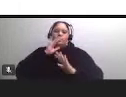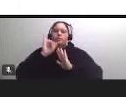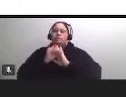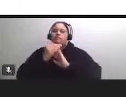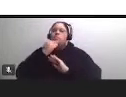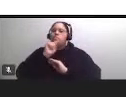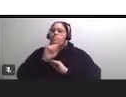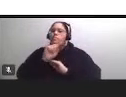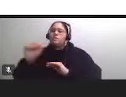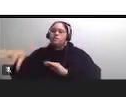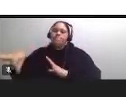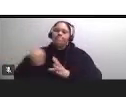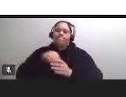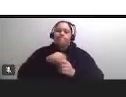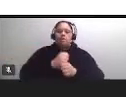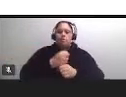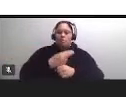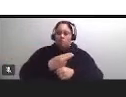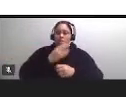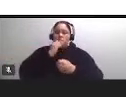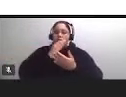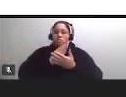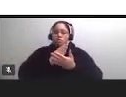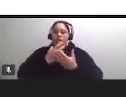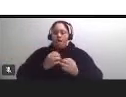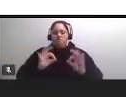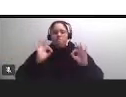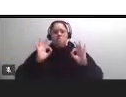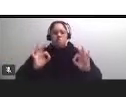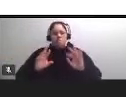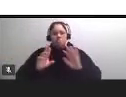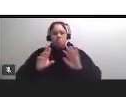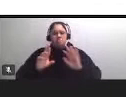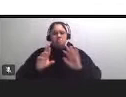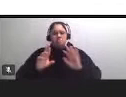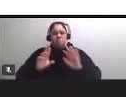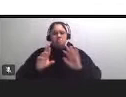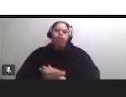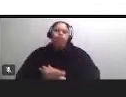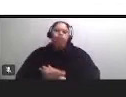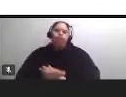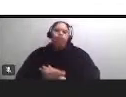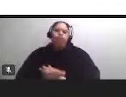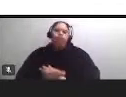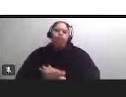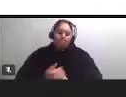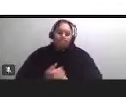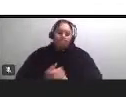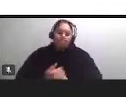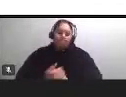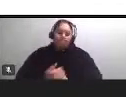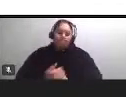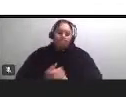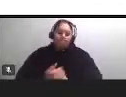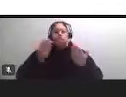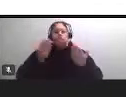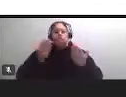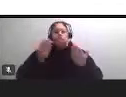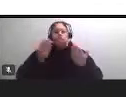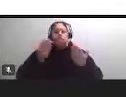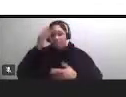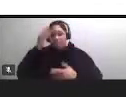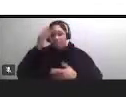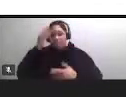identifying those and making sure that we have that kind of representation. The School of Government